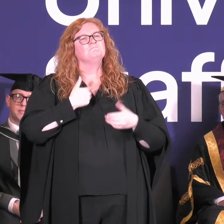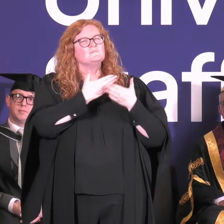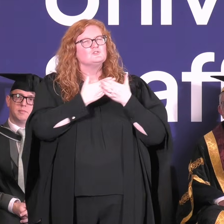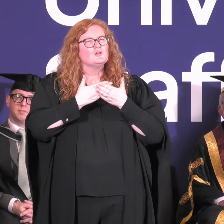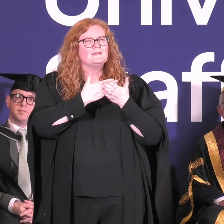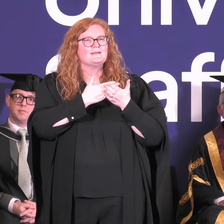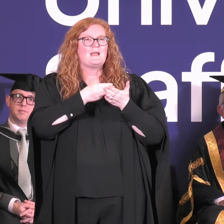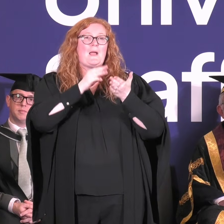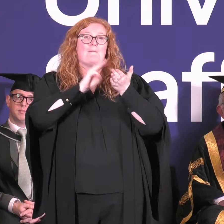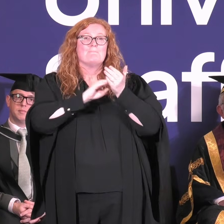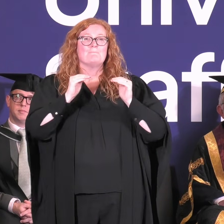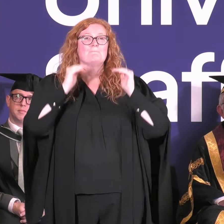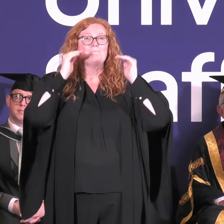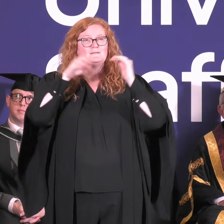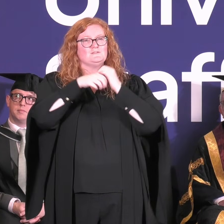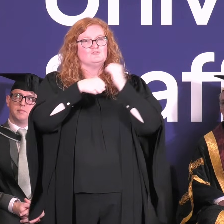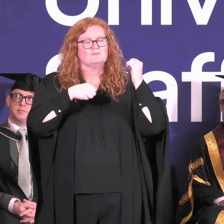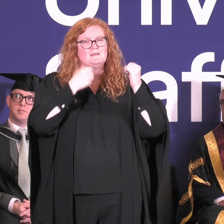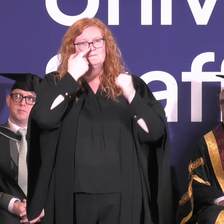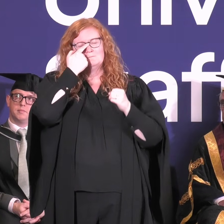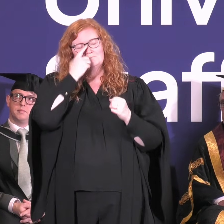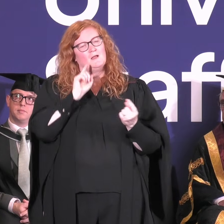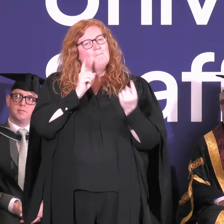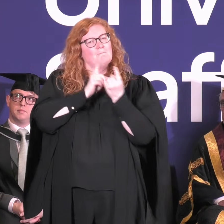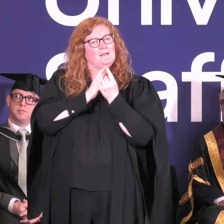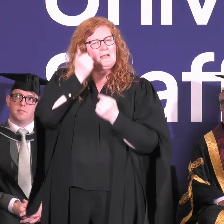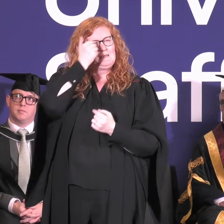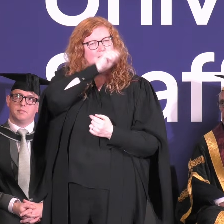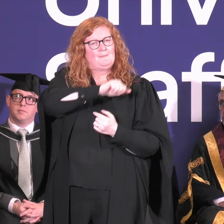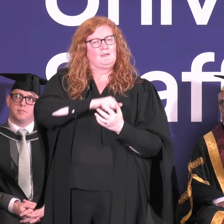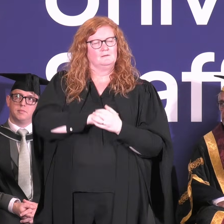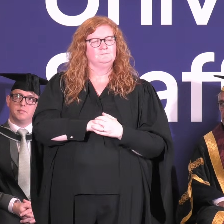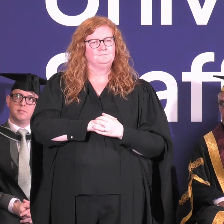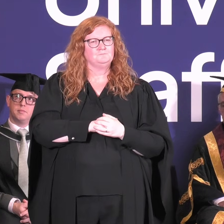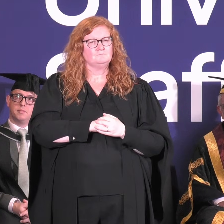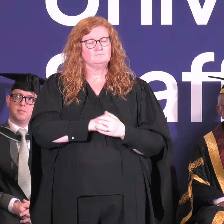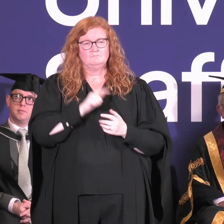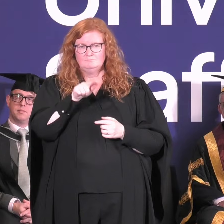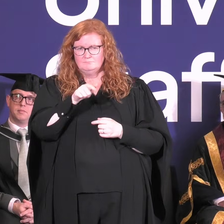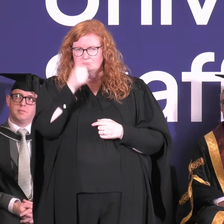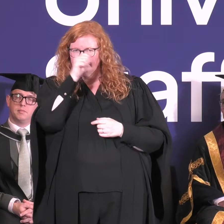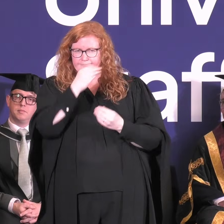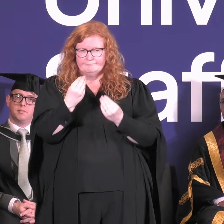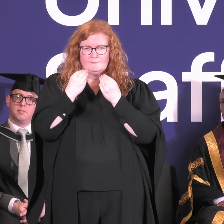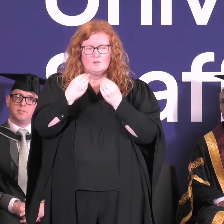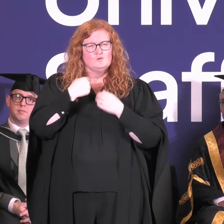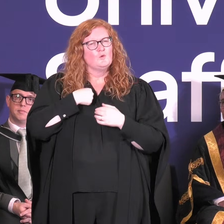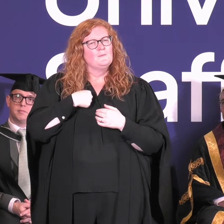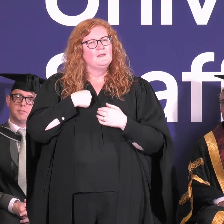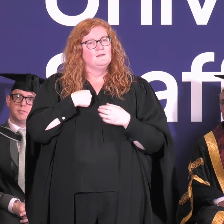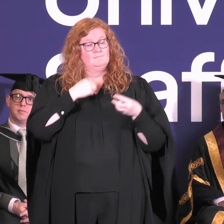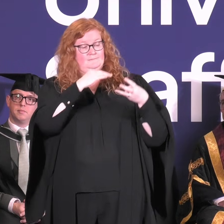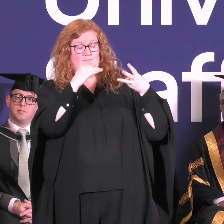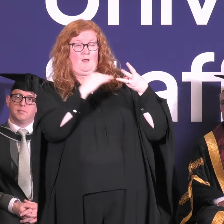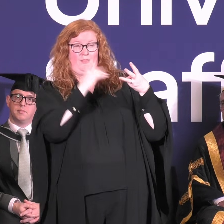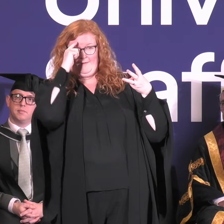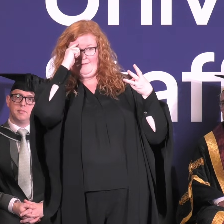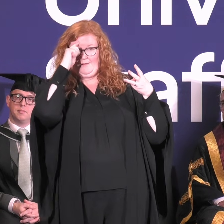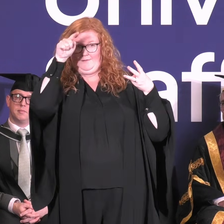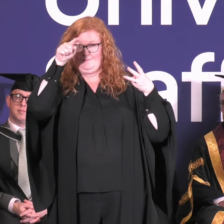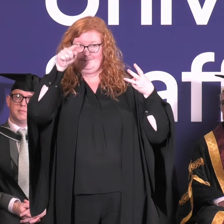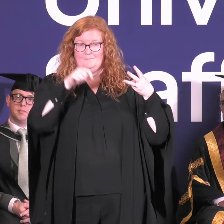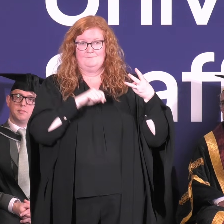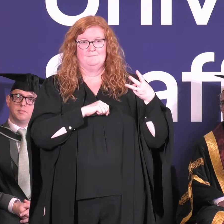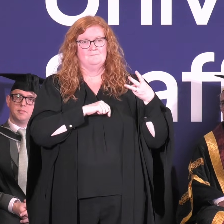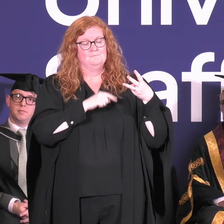master's, and I met an academic. And this academic taught me for the first time, and this is my third pin drop moment,